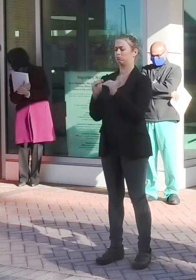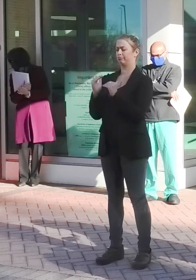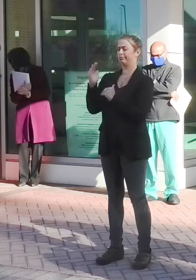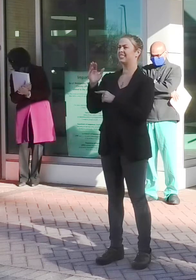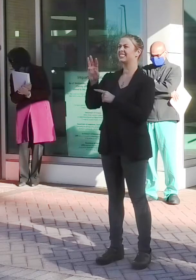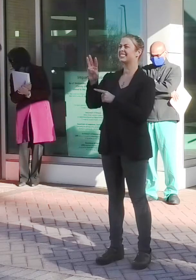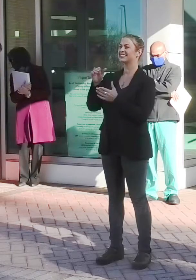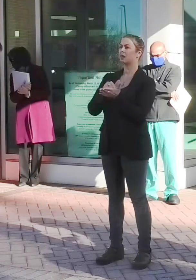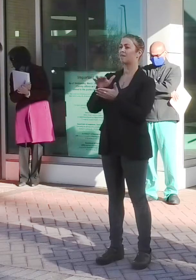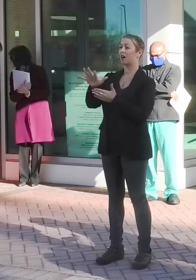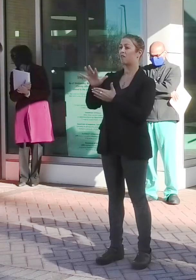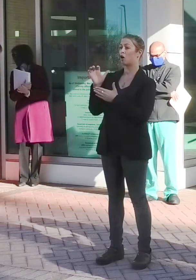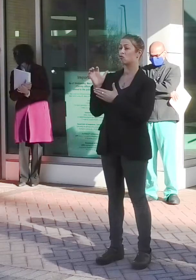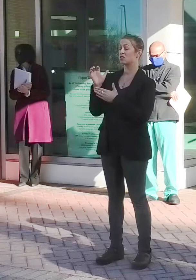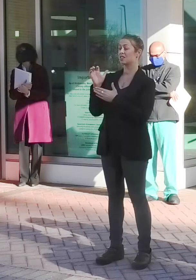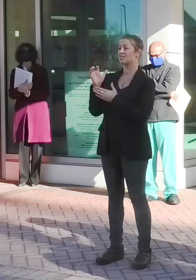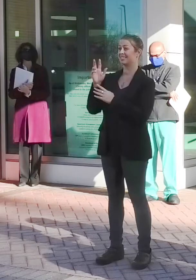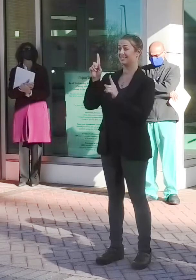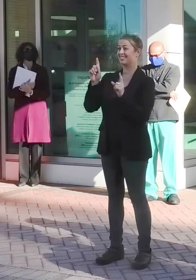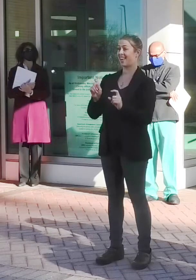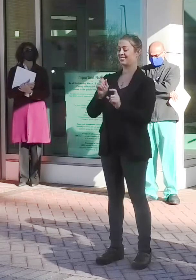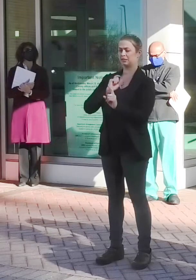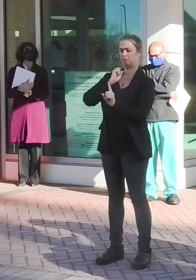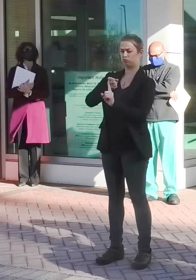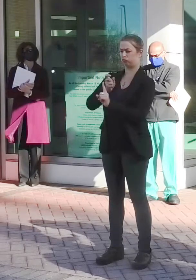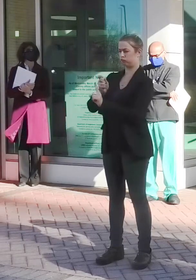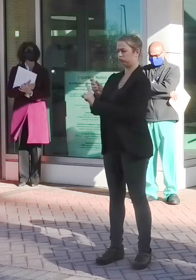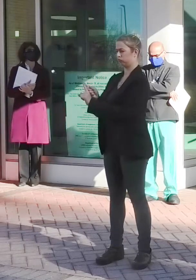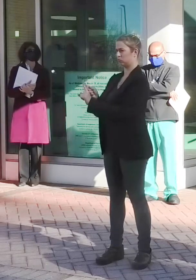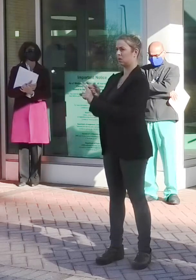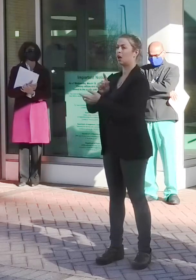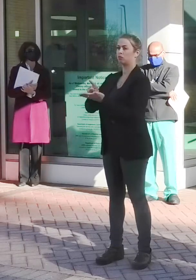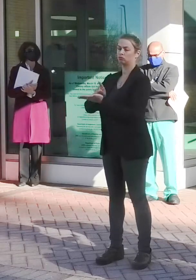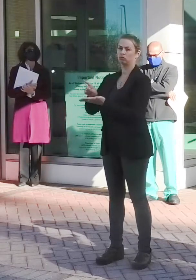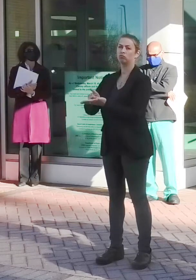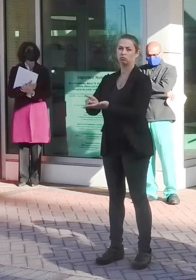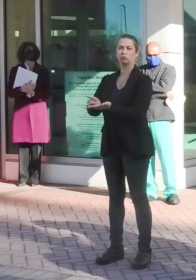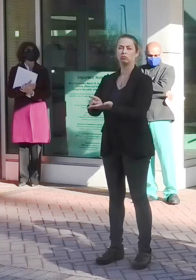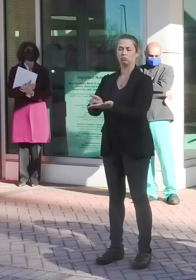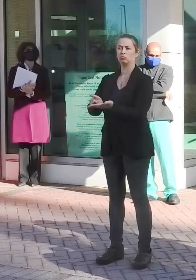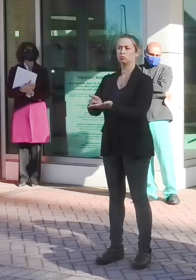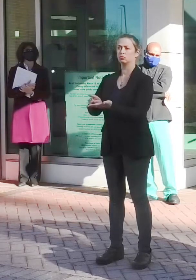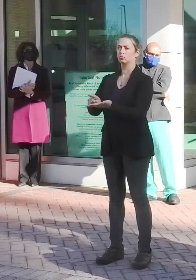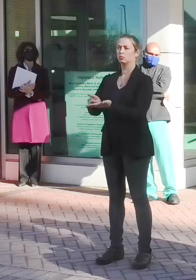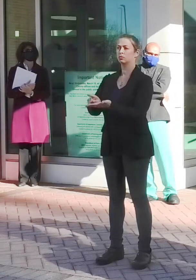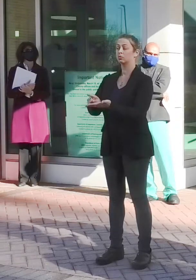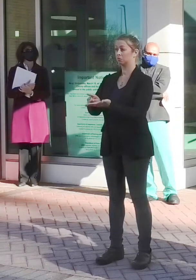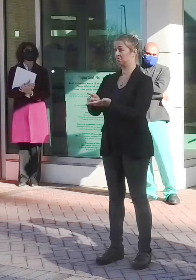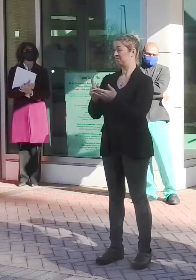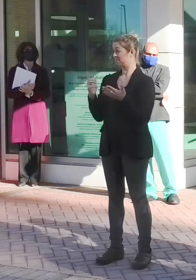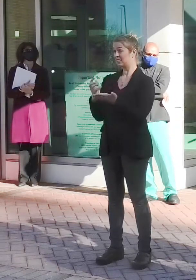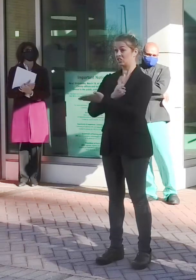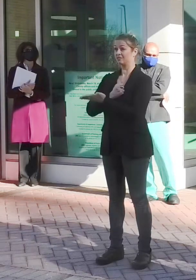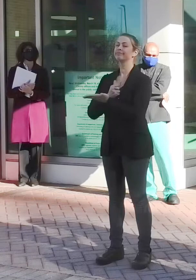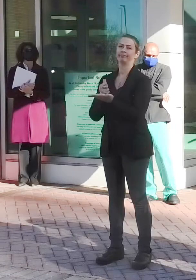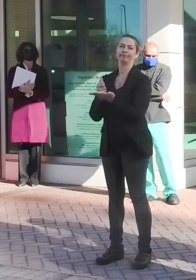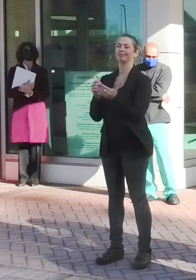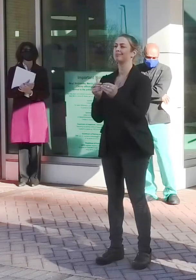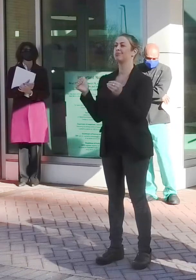6,500 administered tests per week. We have exceeded that goal for